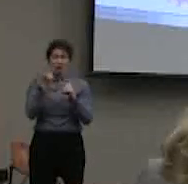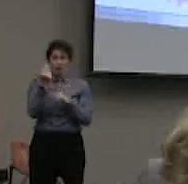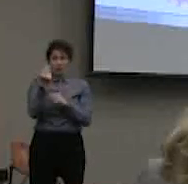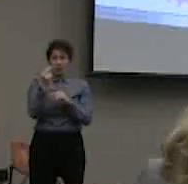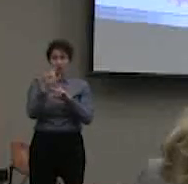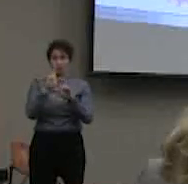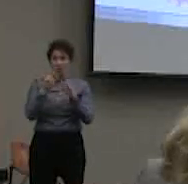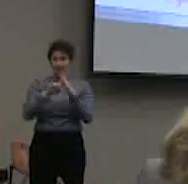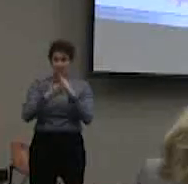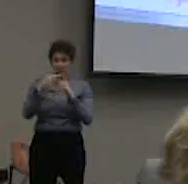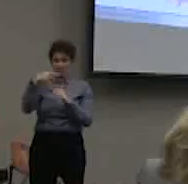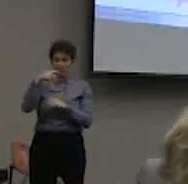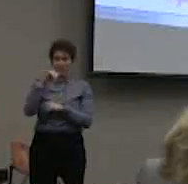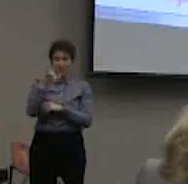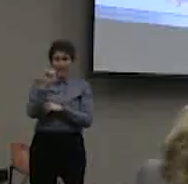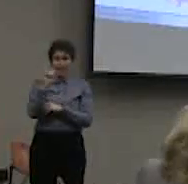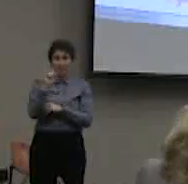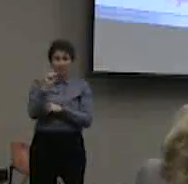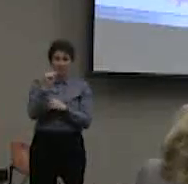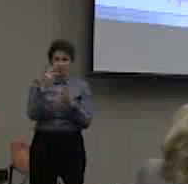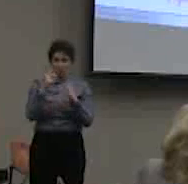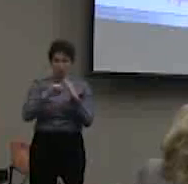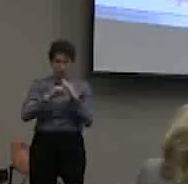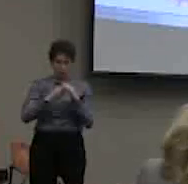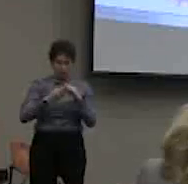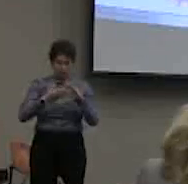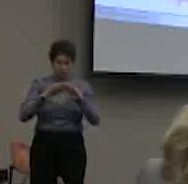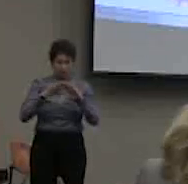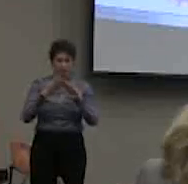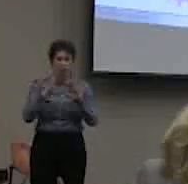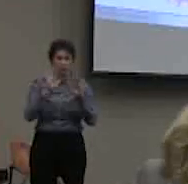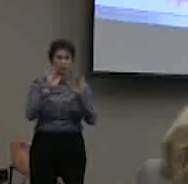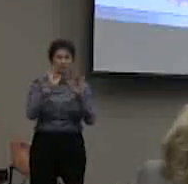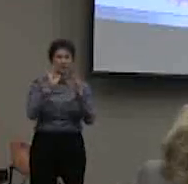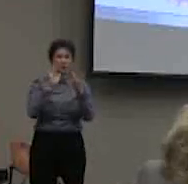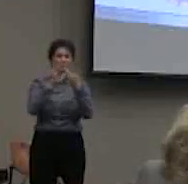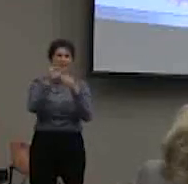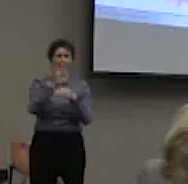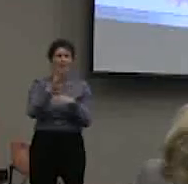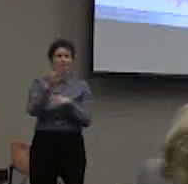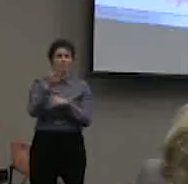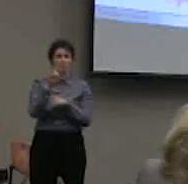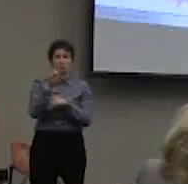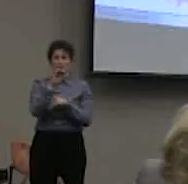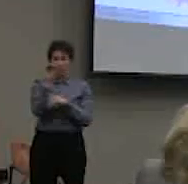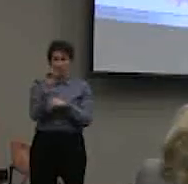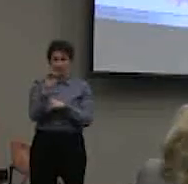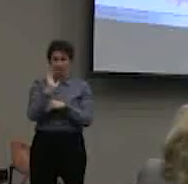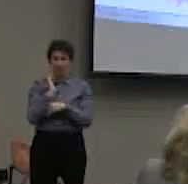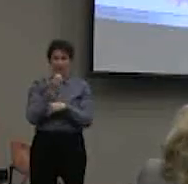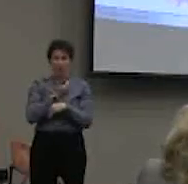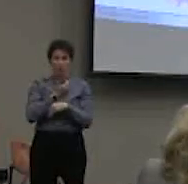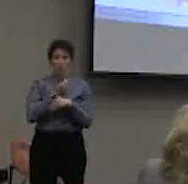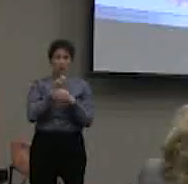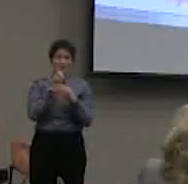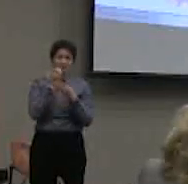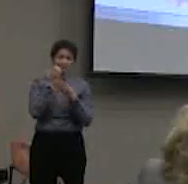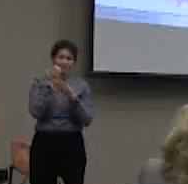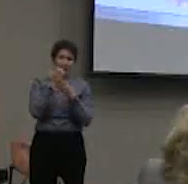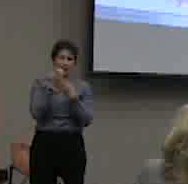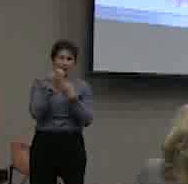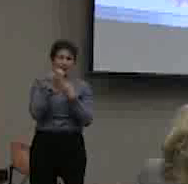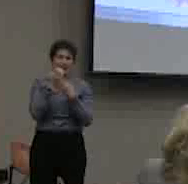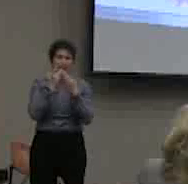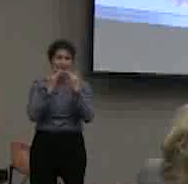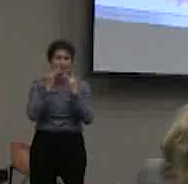pilots that have launched, we're reaching about 42% of our economically disadvantaged children